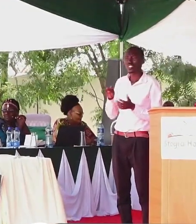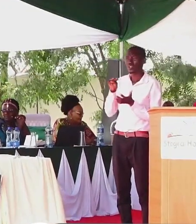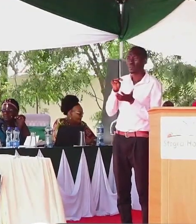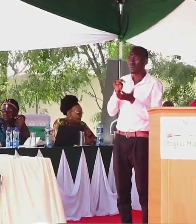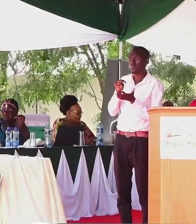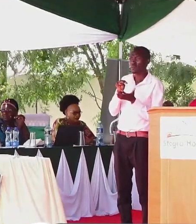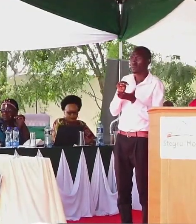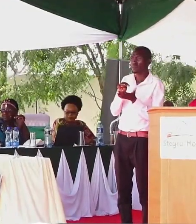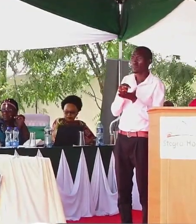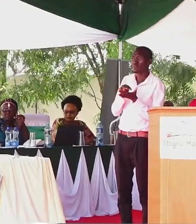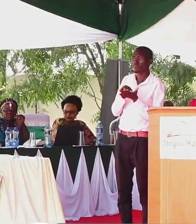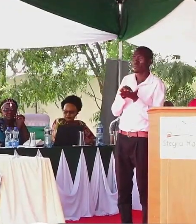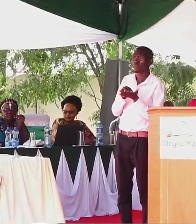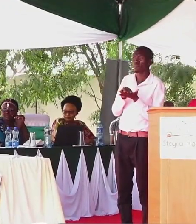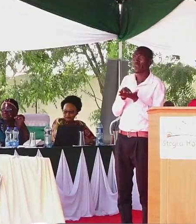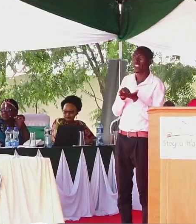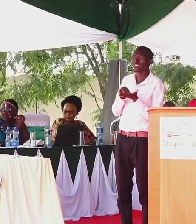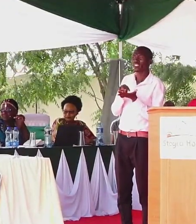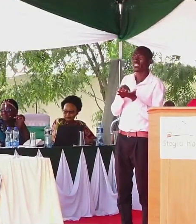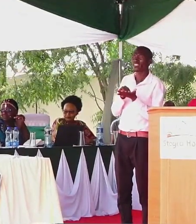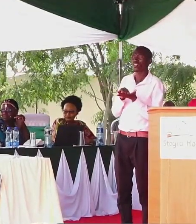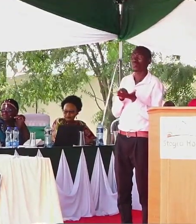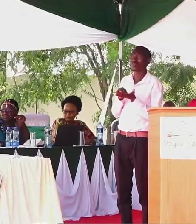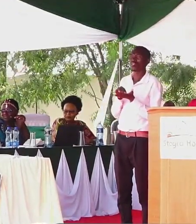left. Are you in the room, Machakos?